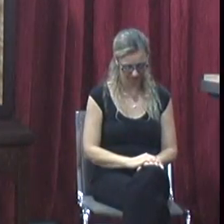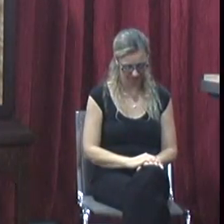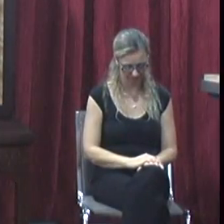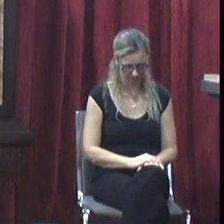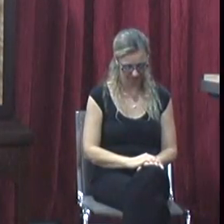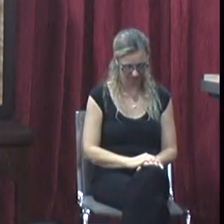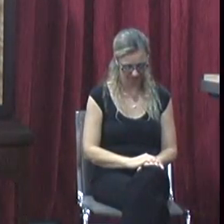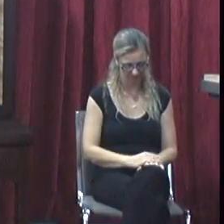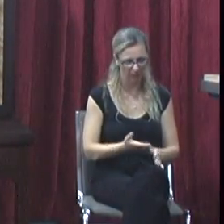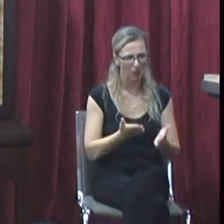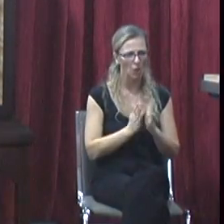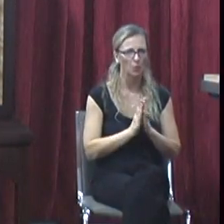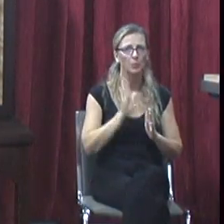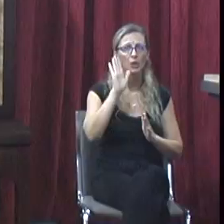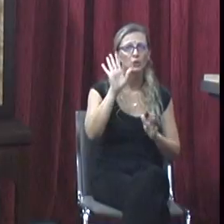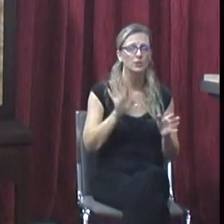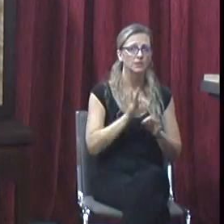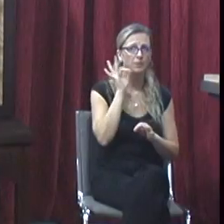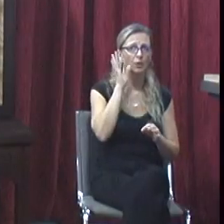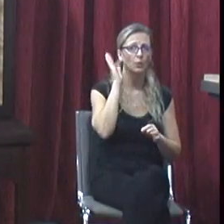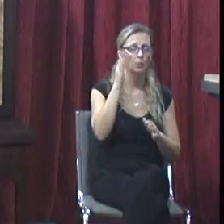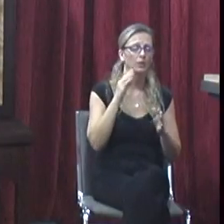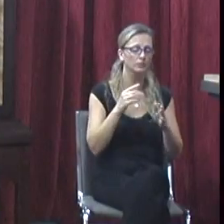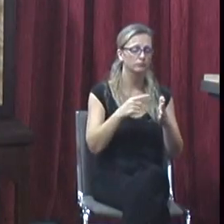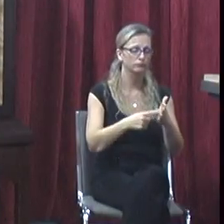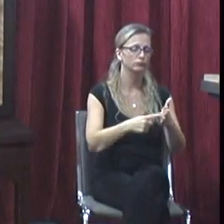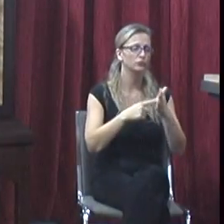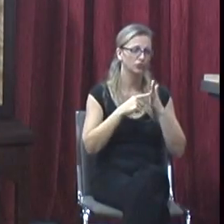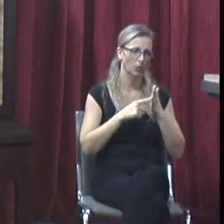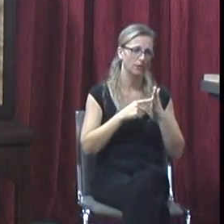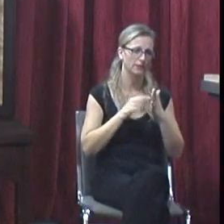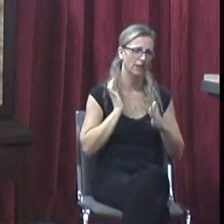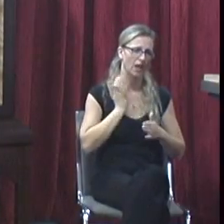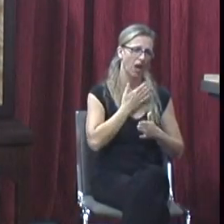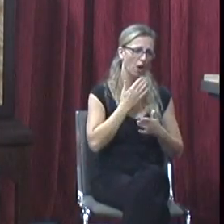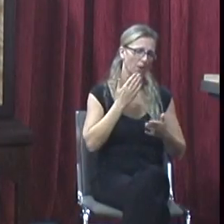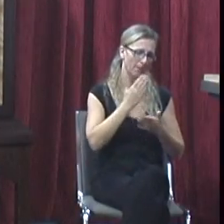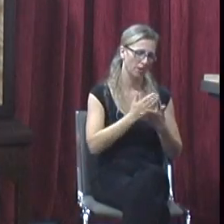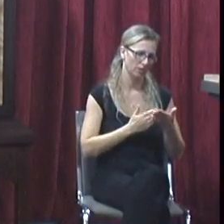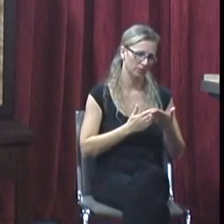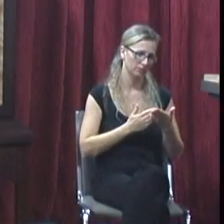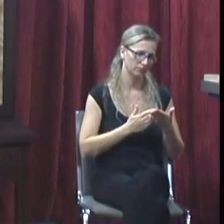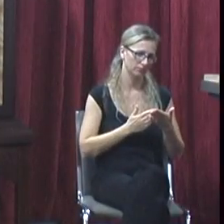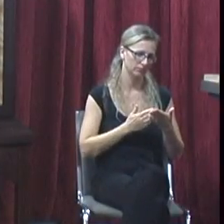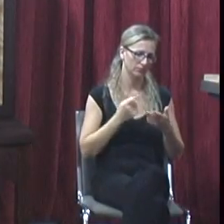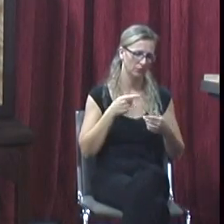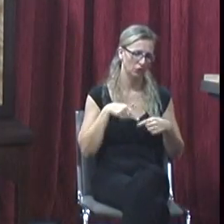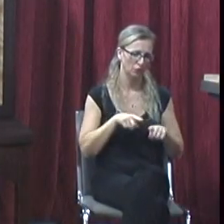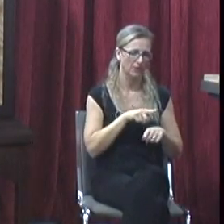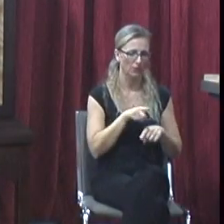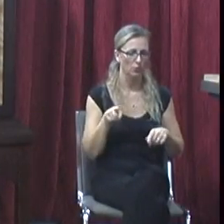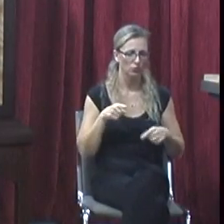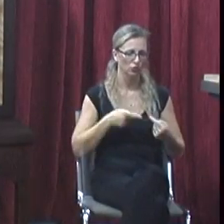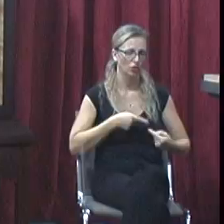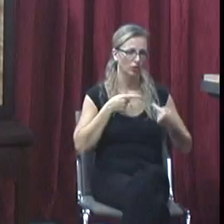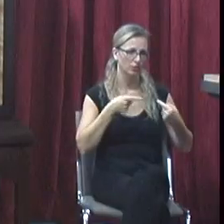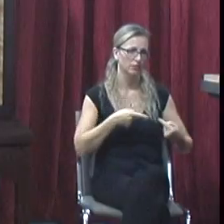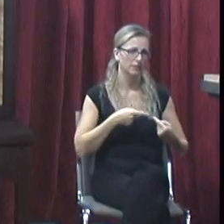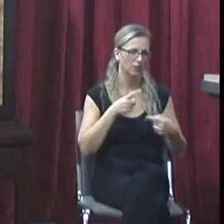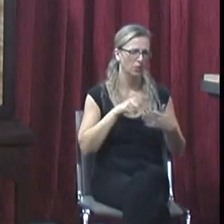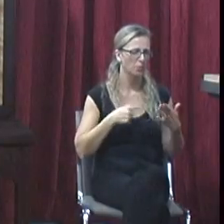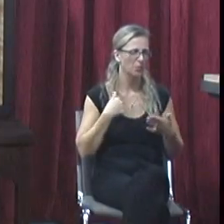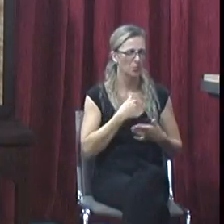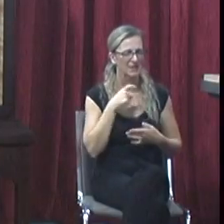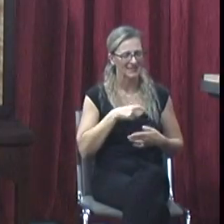May your Spirit open us up and reveal to us our part in those struggles, what we need to deal with.